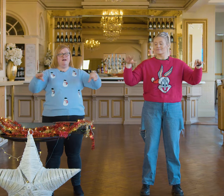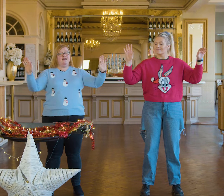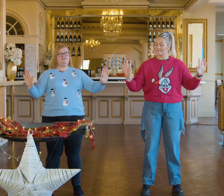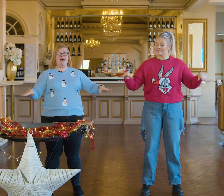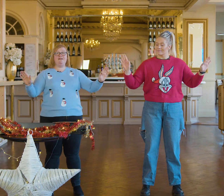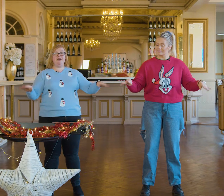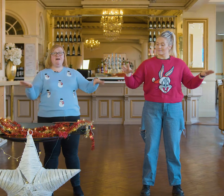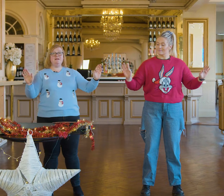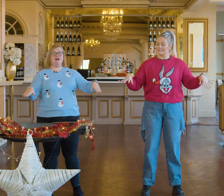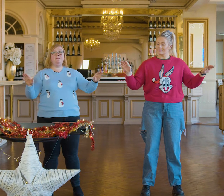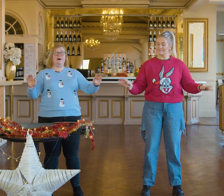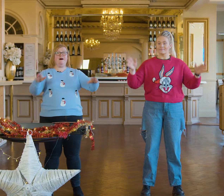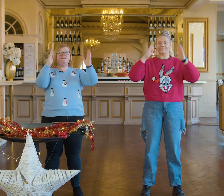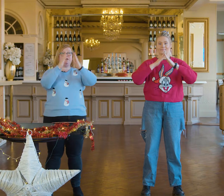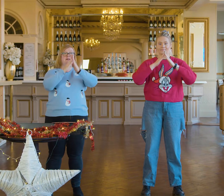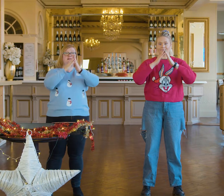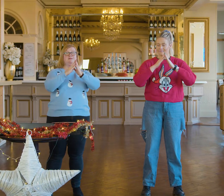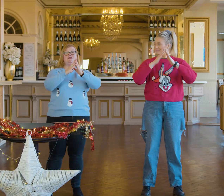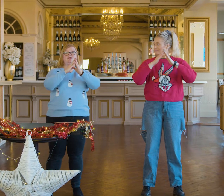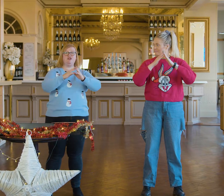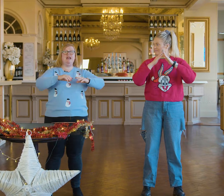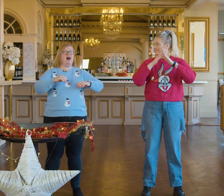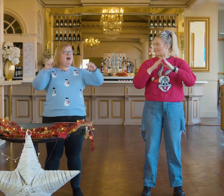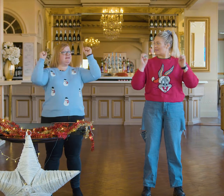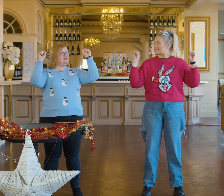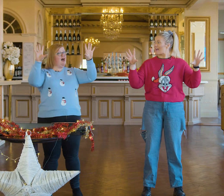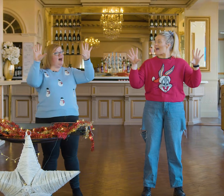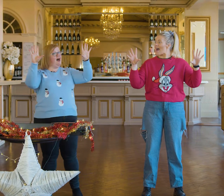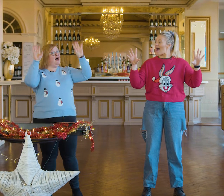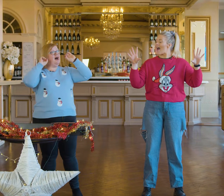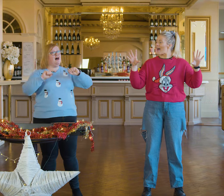a fairy on the top of the Christmas tree. A star,